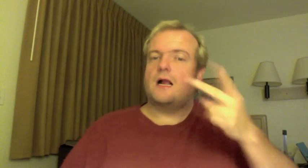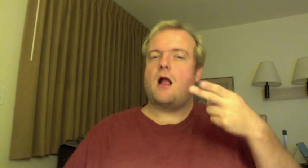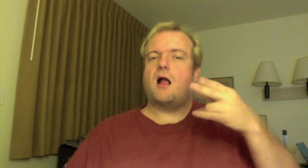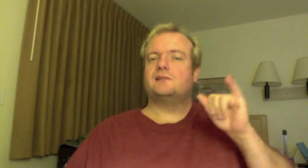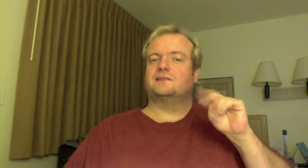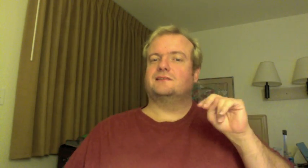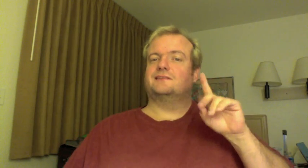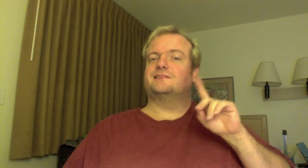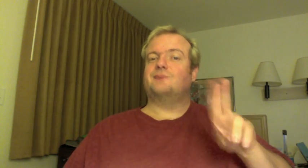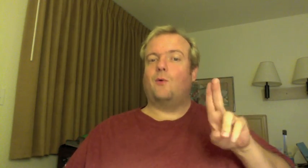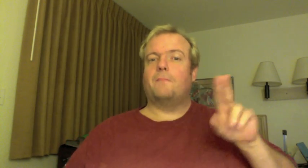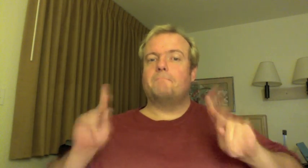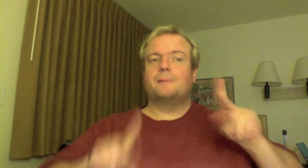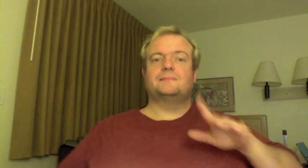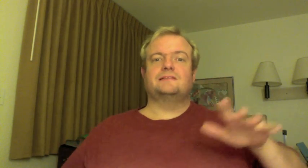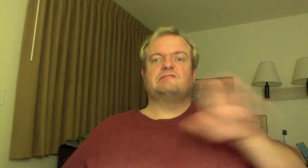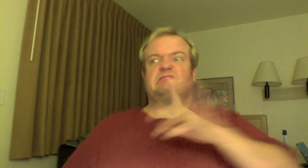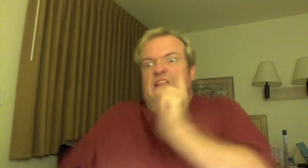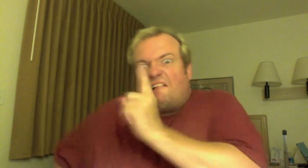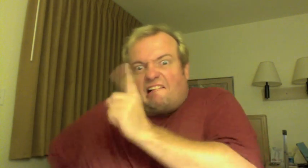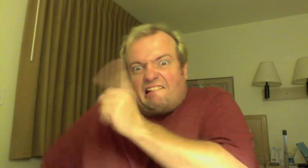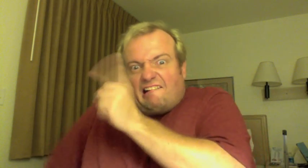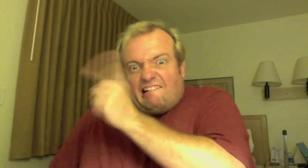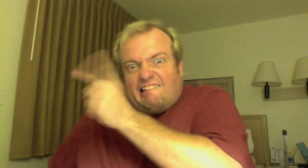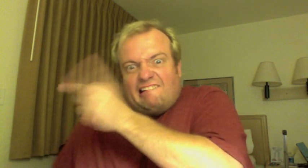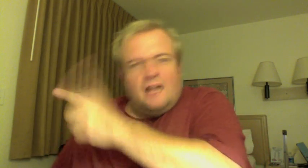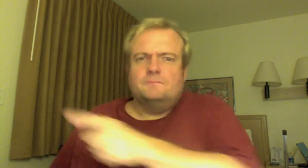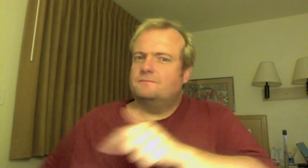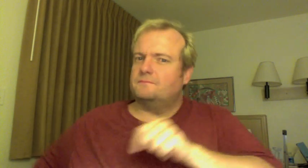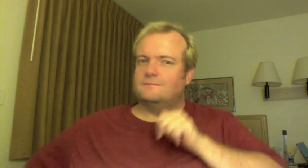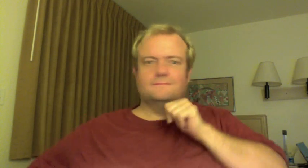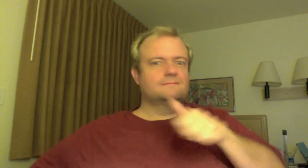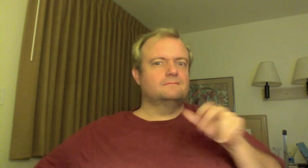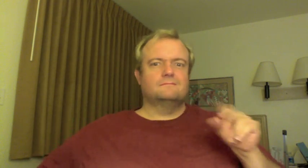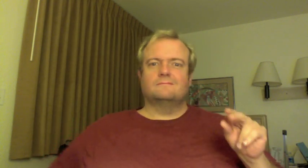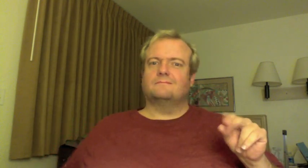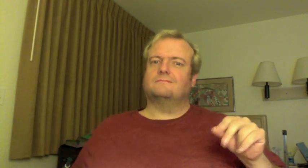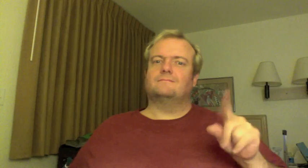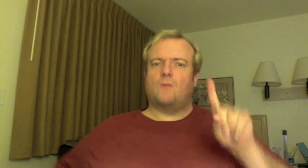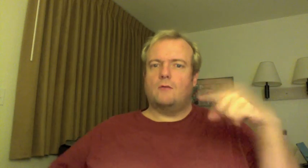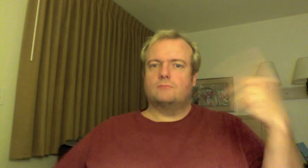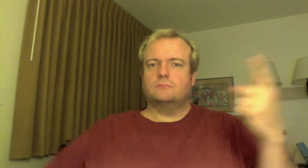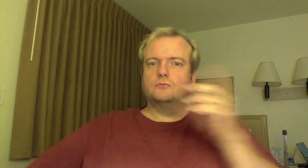With less than 6 months before winter, hundreds of tons of concrete must be poured at the site.